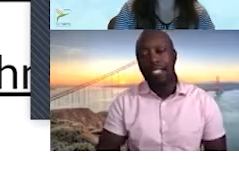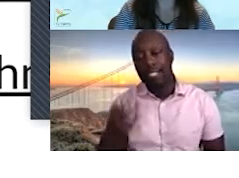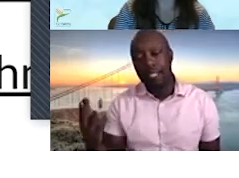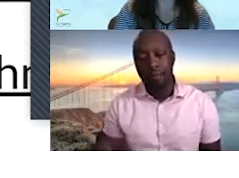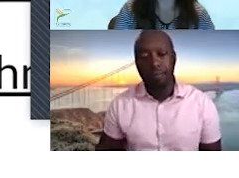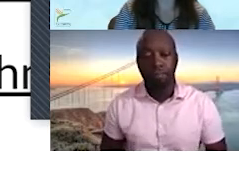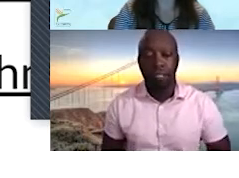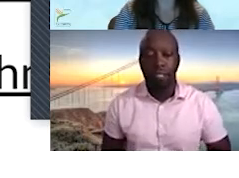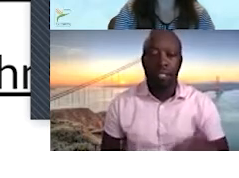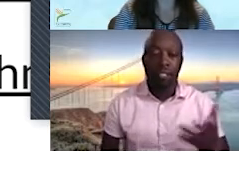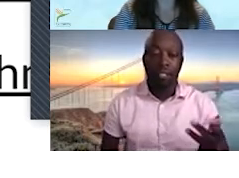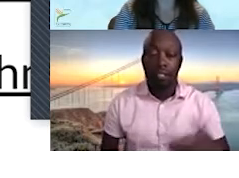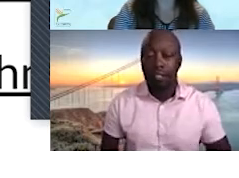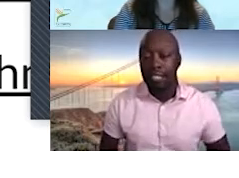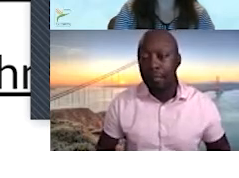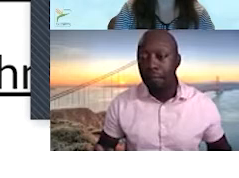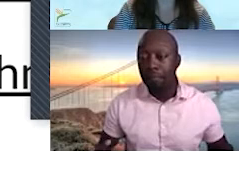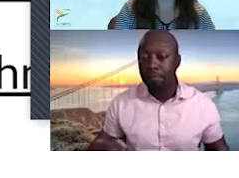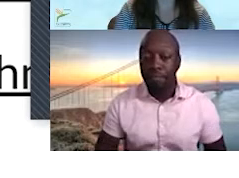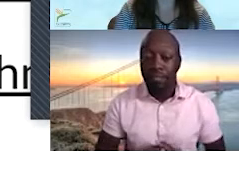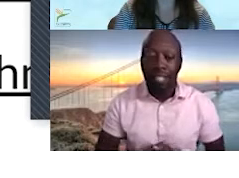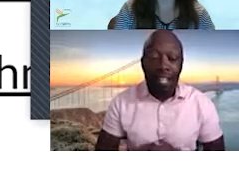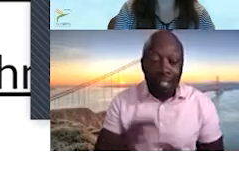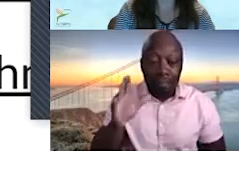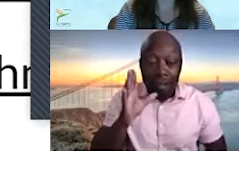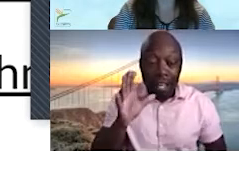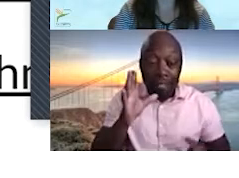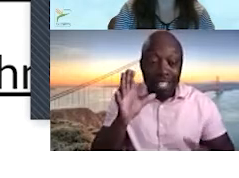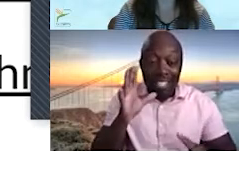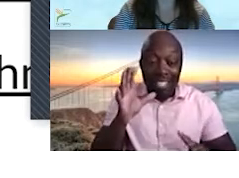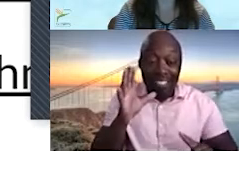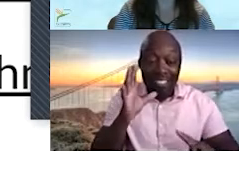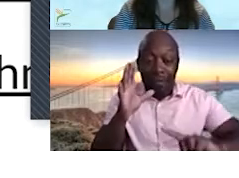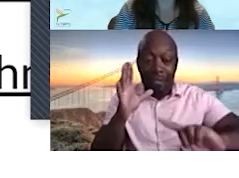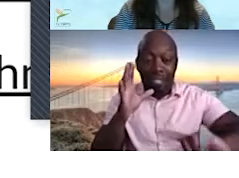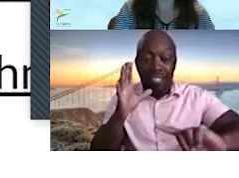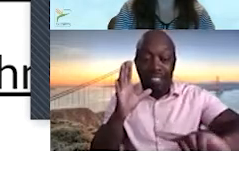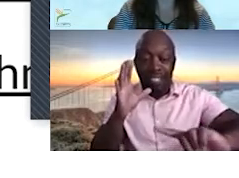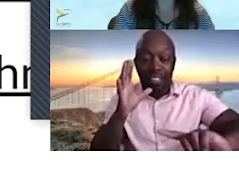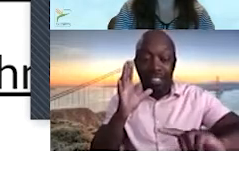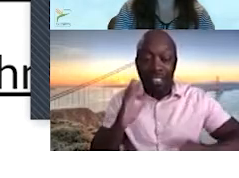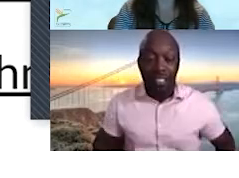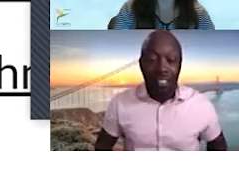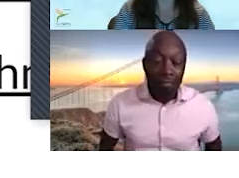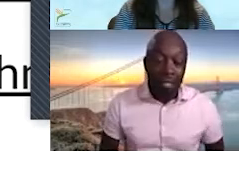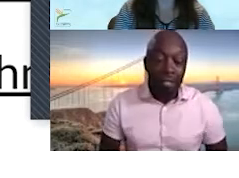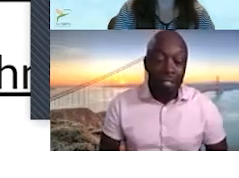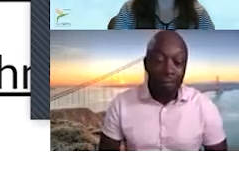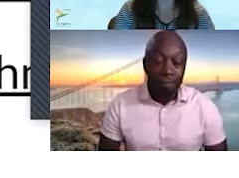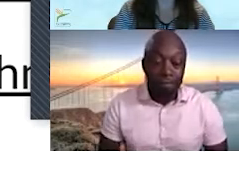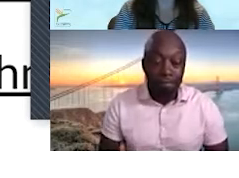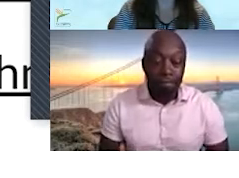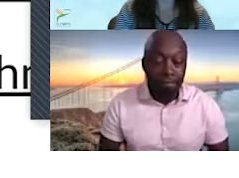And then later, sign mom. Mommy. Remember that sensory?